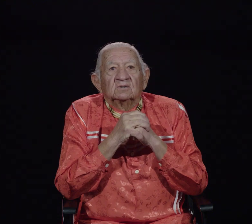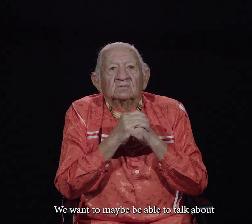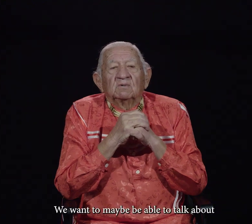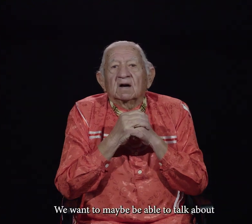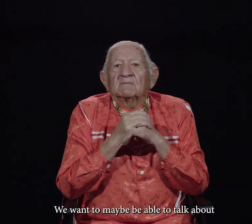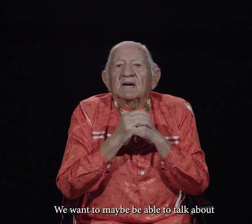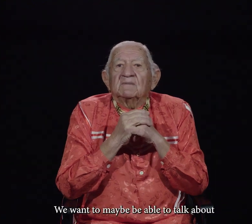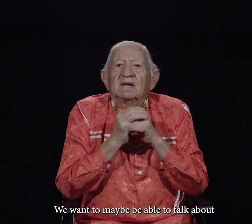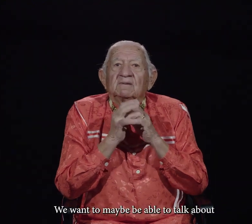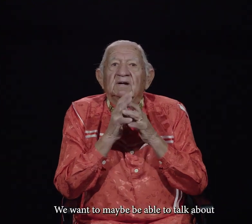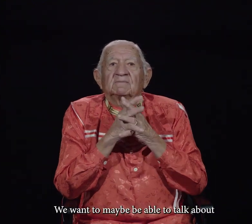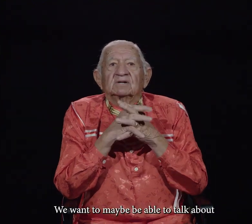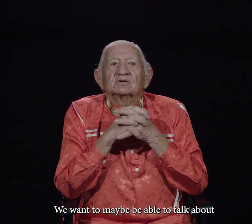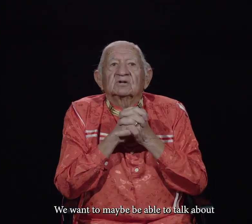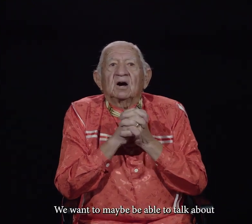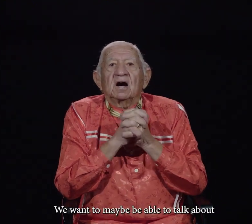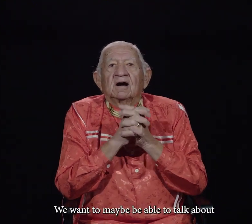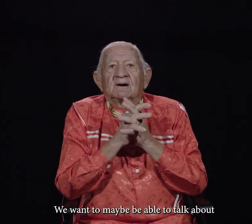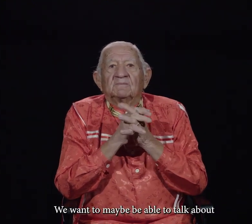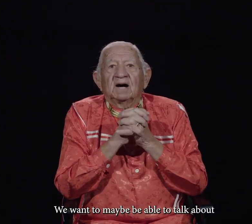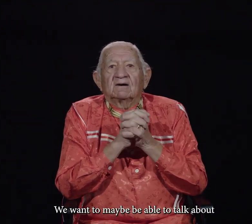We want to maybe be able to talk about